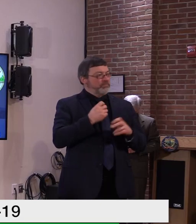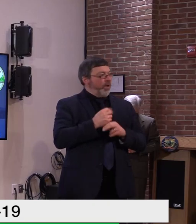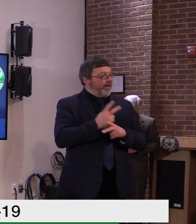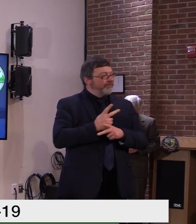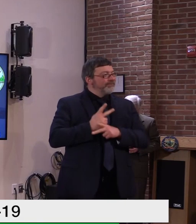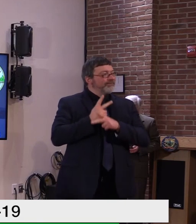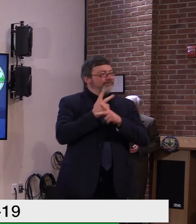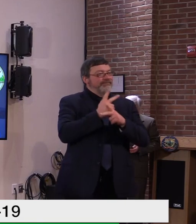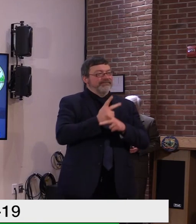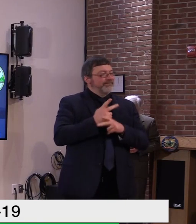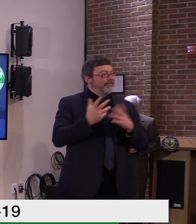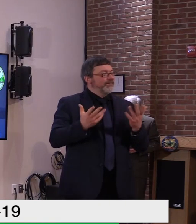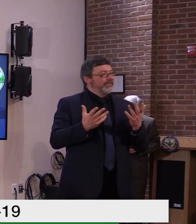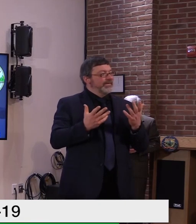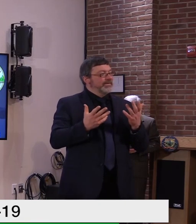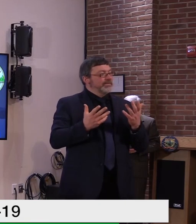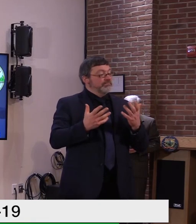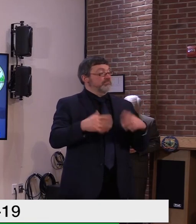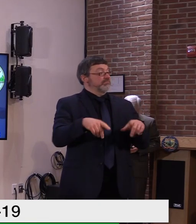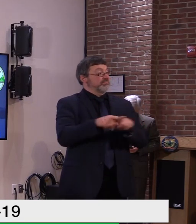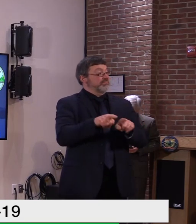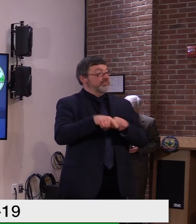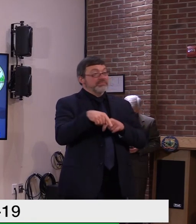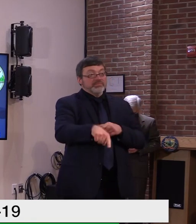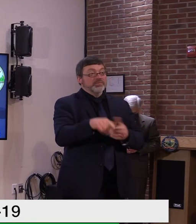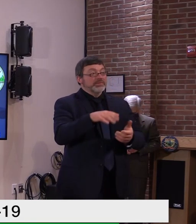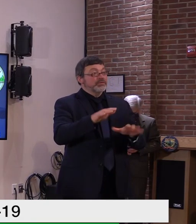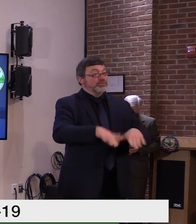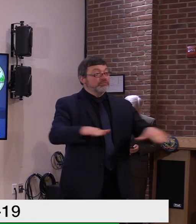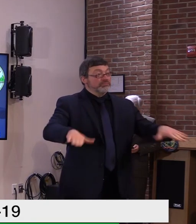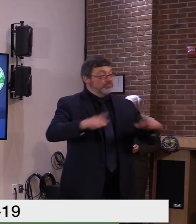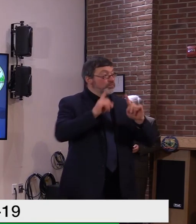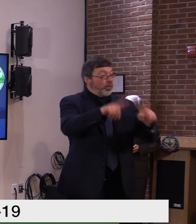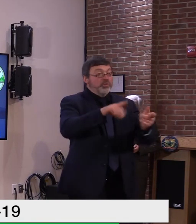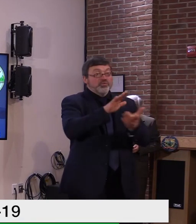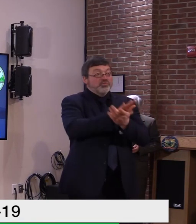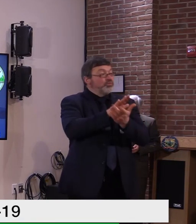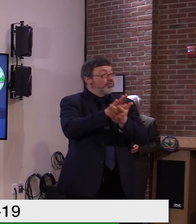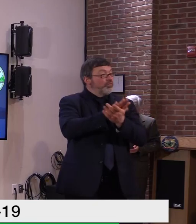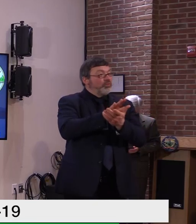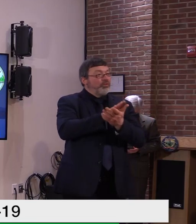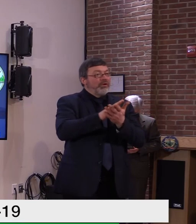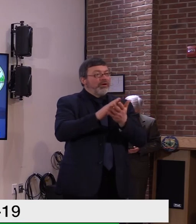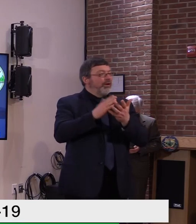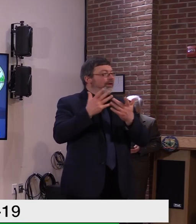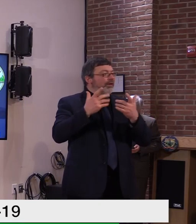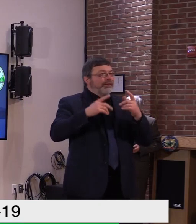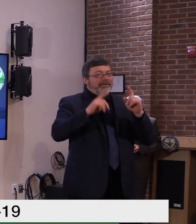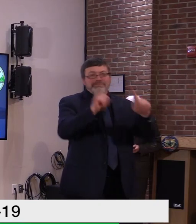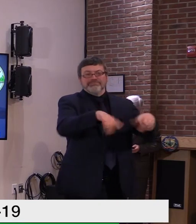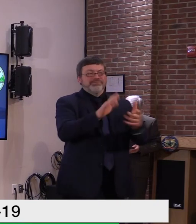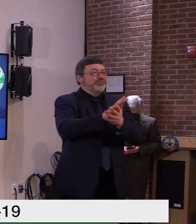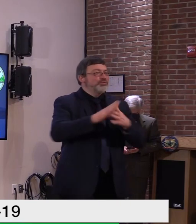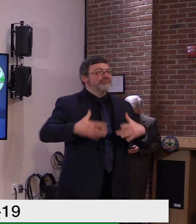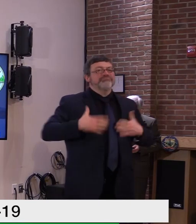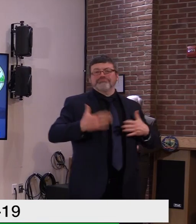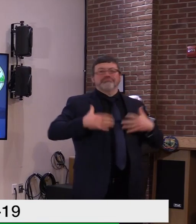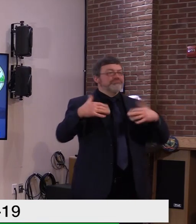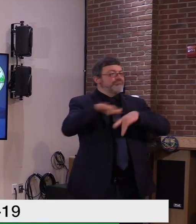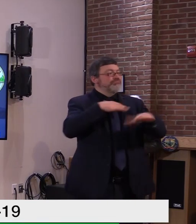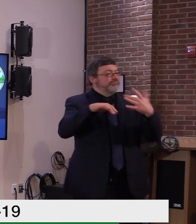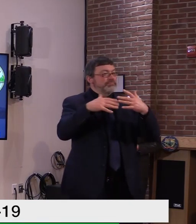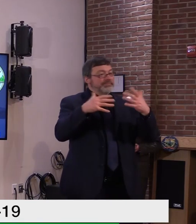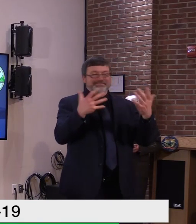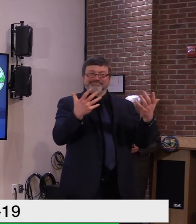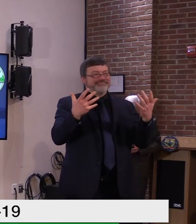instance, I think it's forced us to come together, be part of their education, and that could be